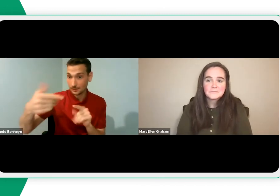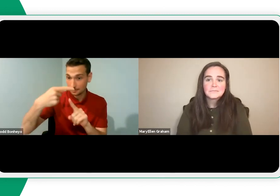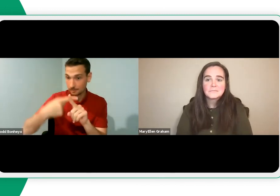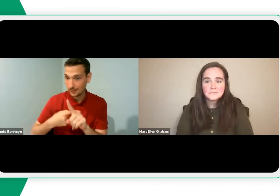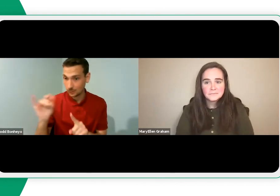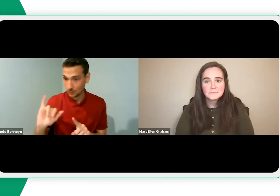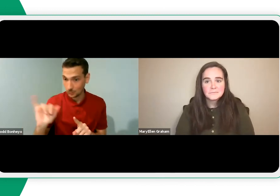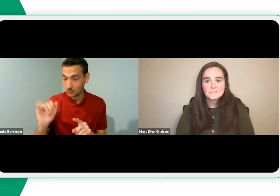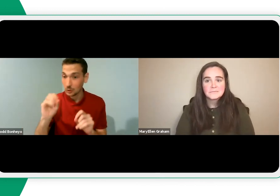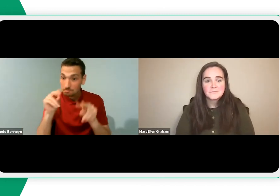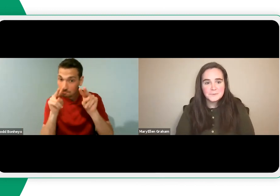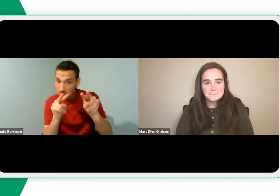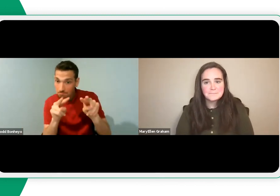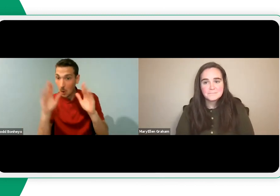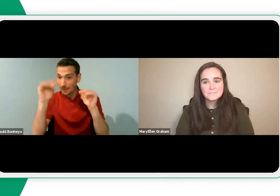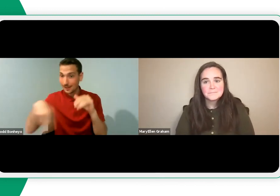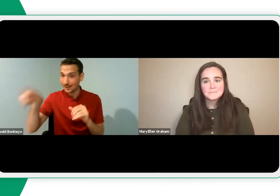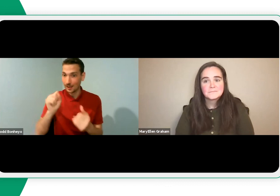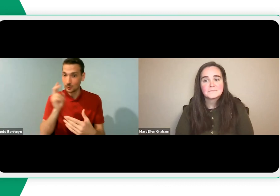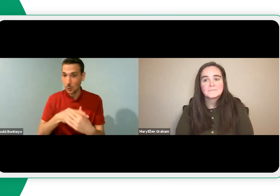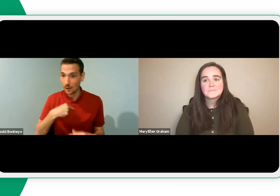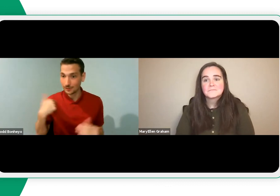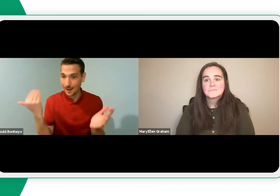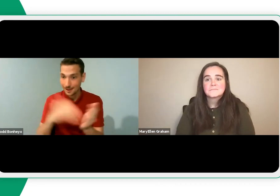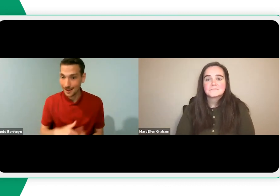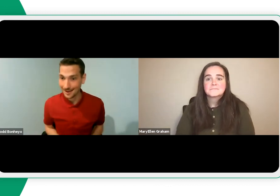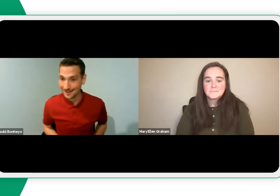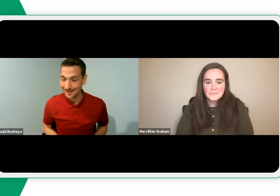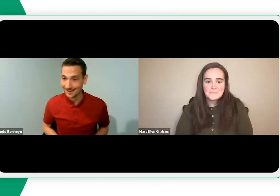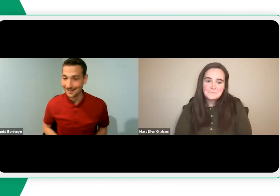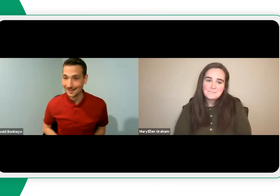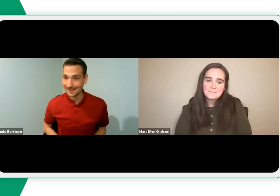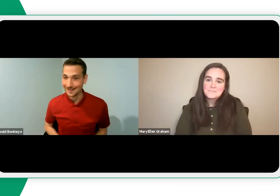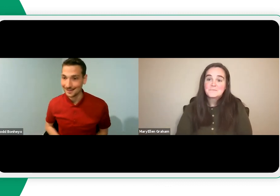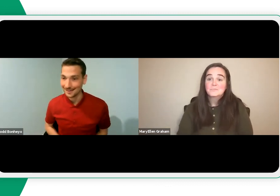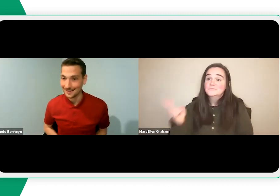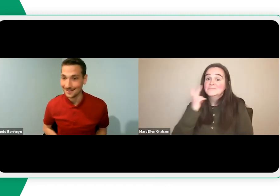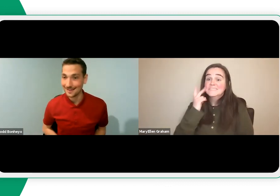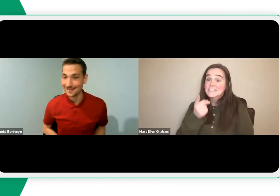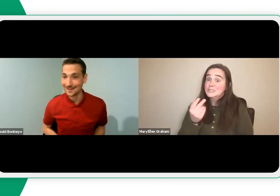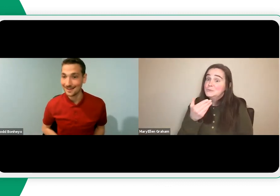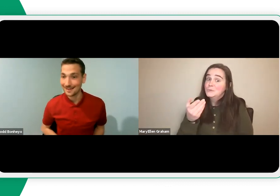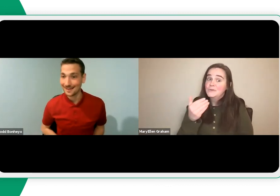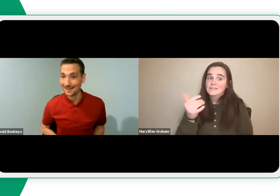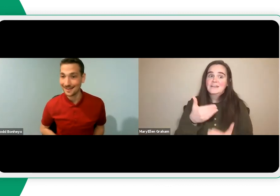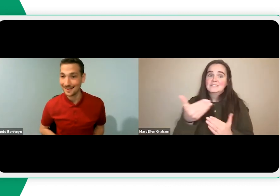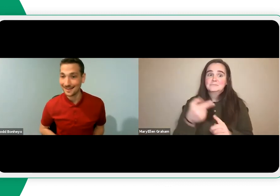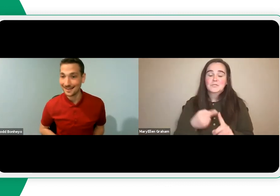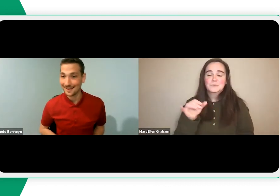So we will be having our webinar again next month. So please look online and hopefully you can join us again next month.